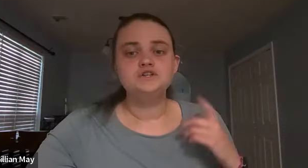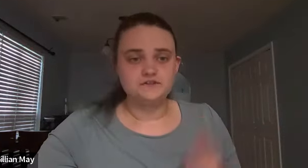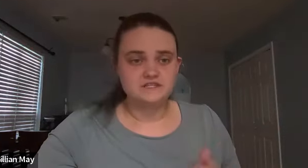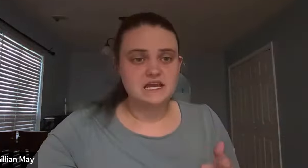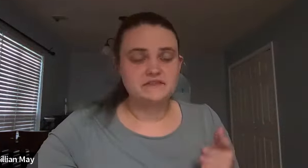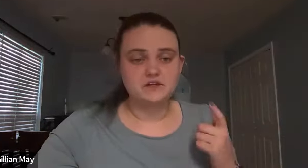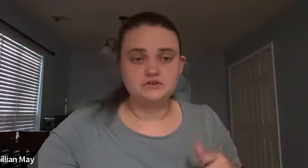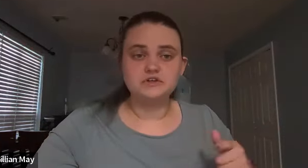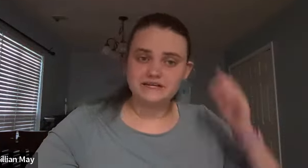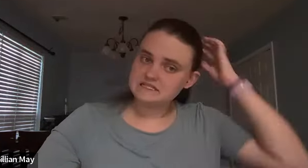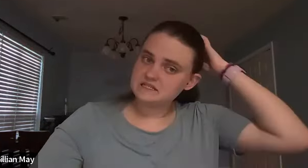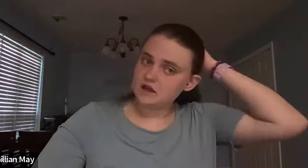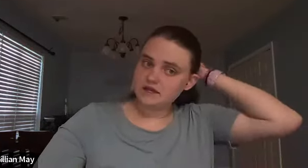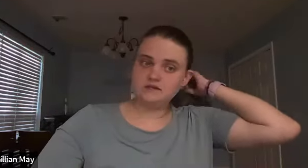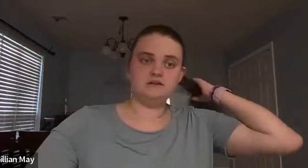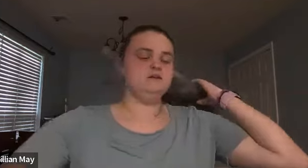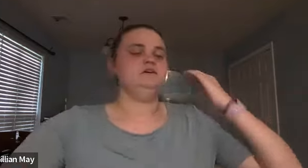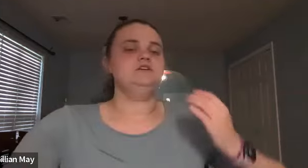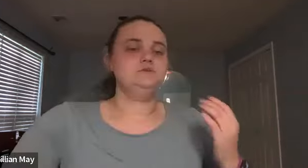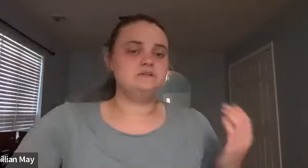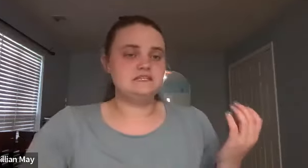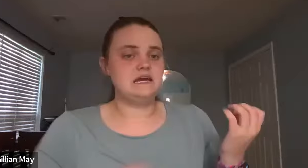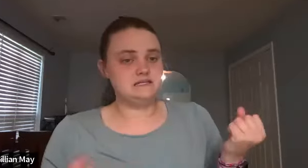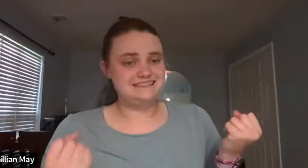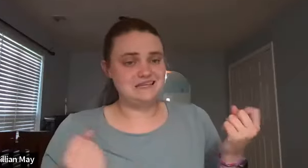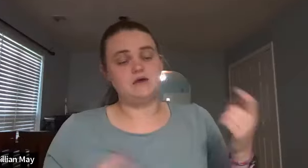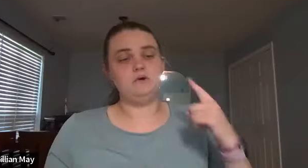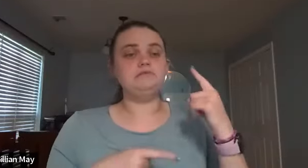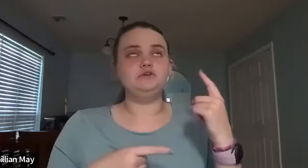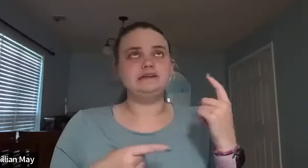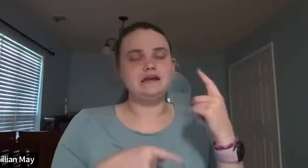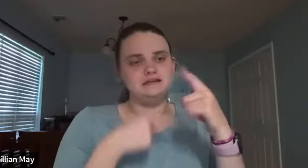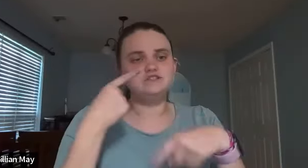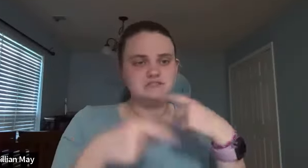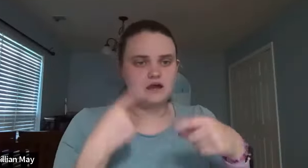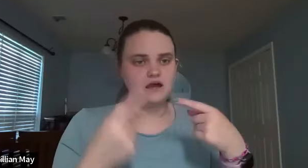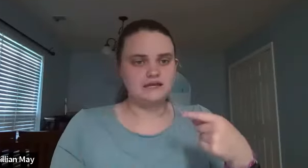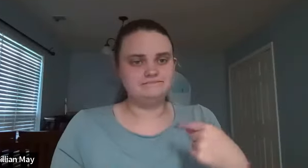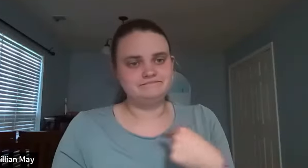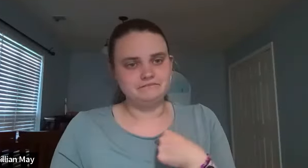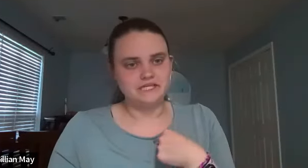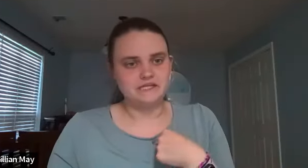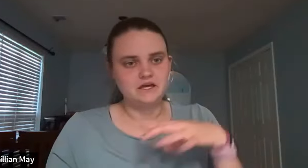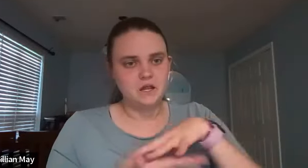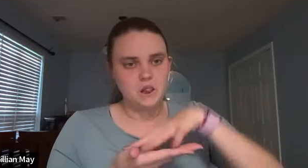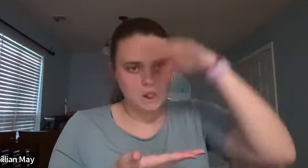if you're saying that you're learning to sign, you would say, well, you can, I guess, do sign me